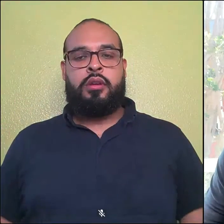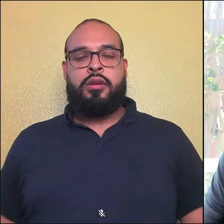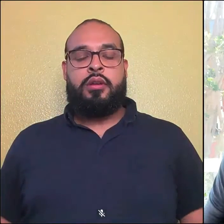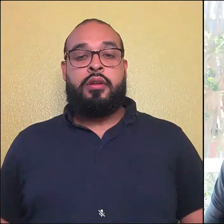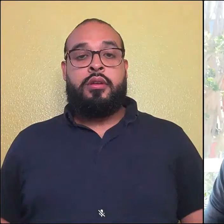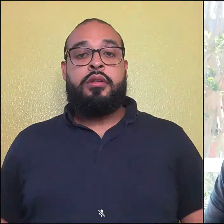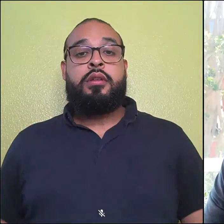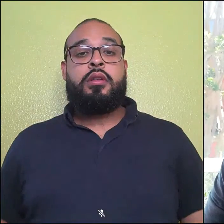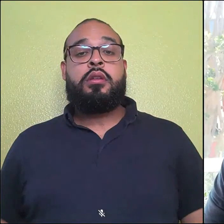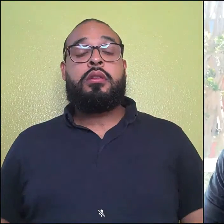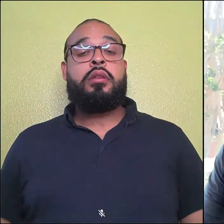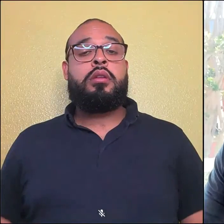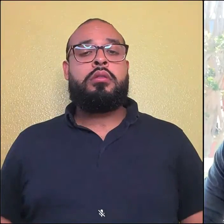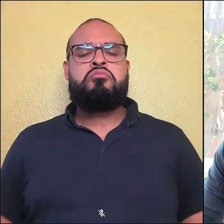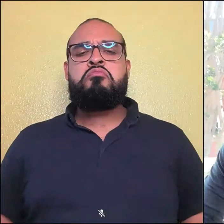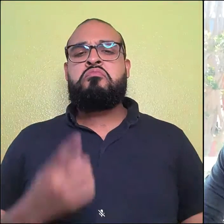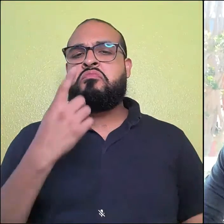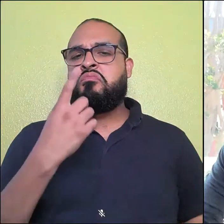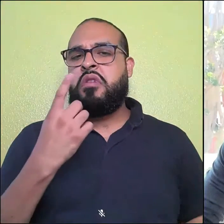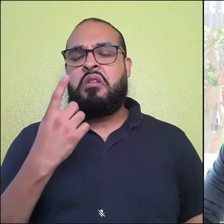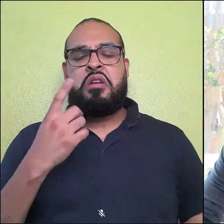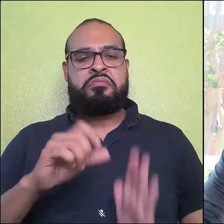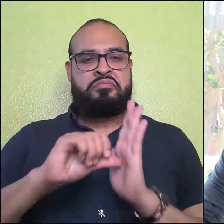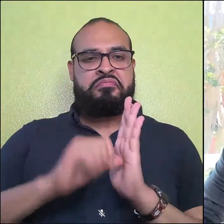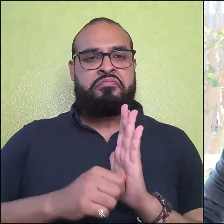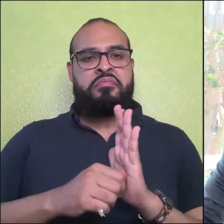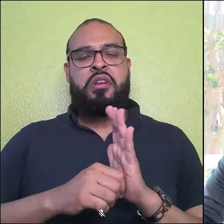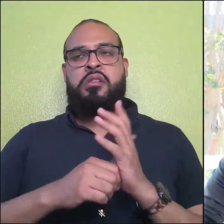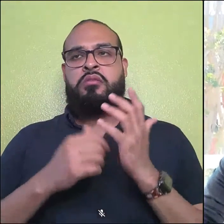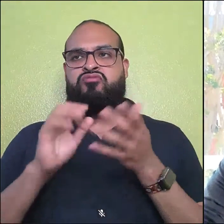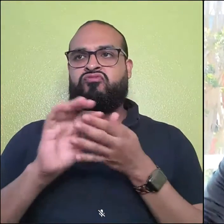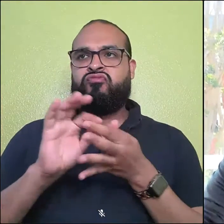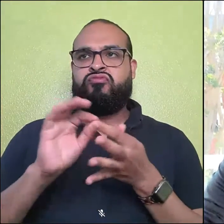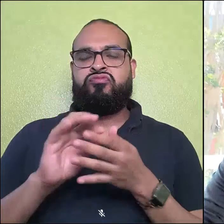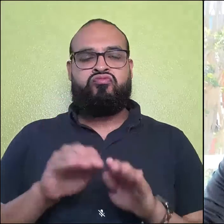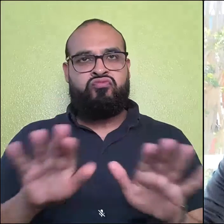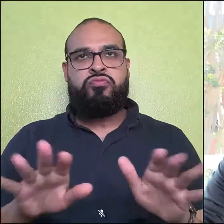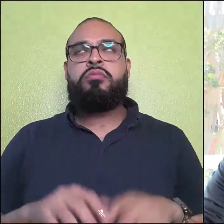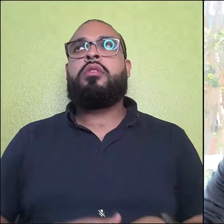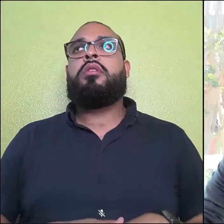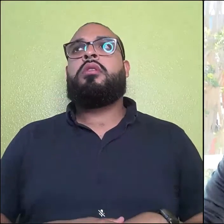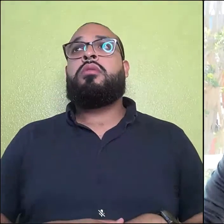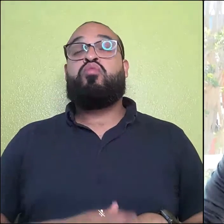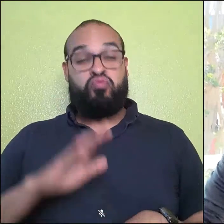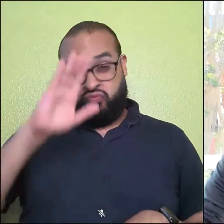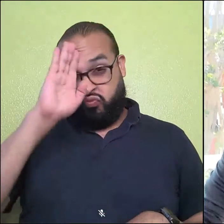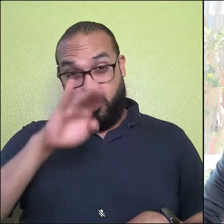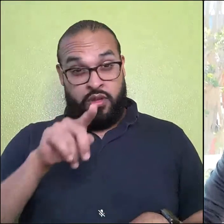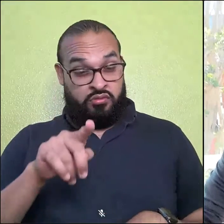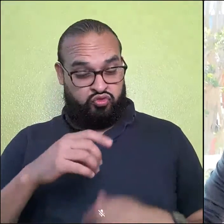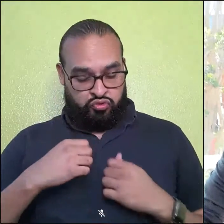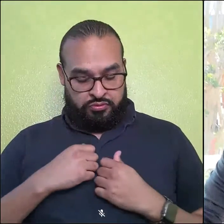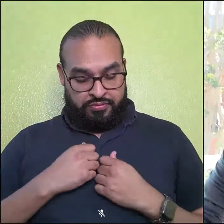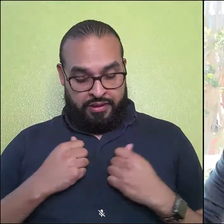And just one thing that I'd like to leave all of you with is that our capacity to open ourselves up to ourselves